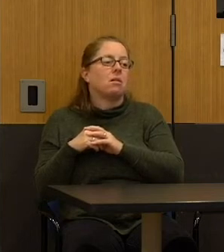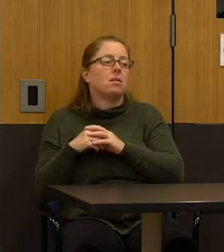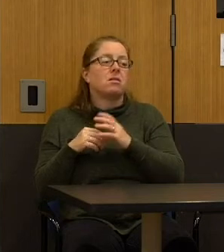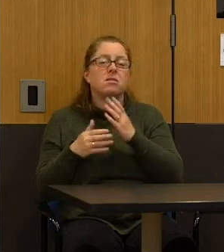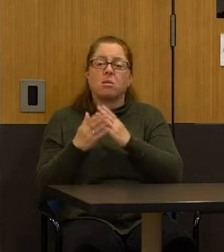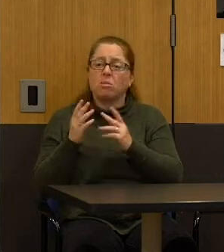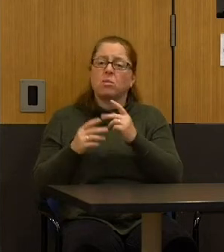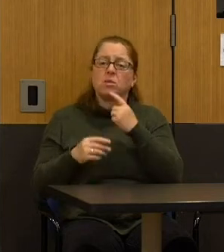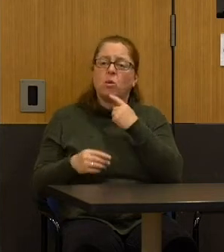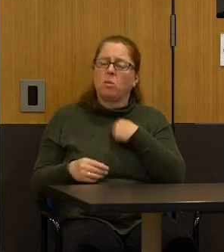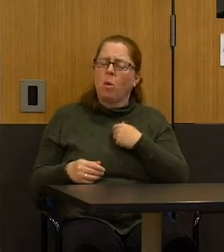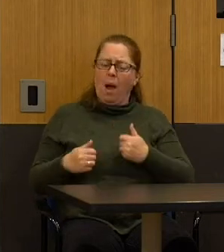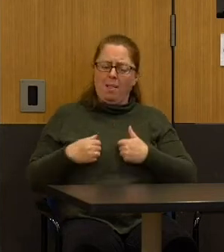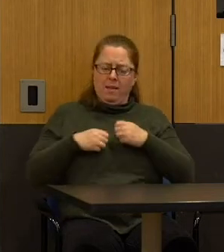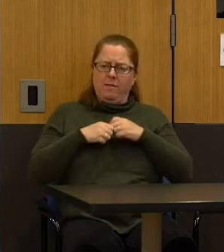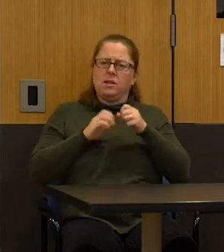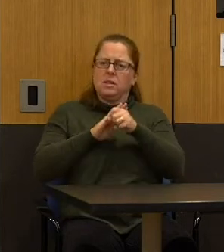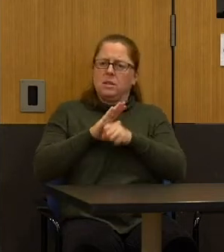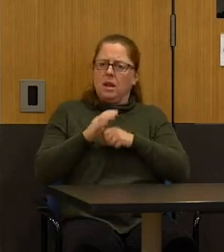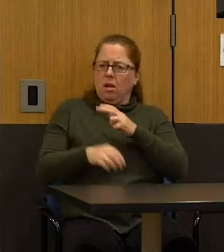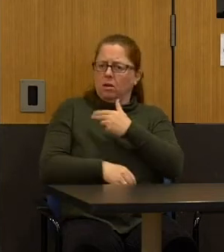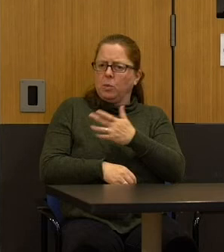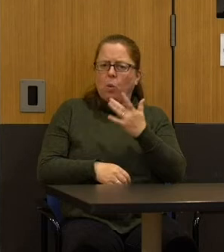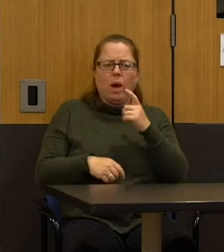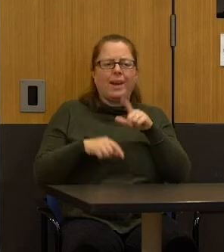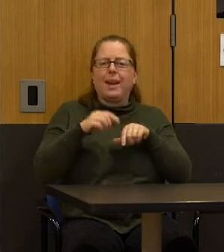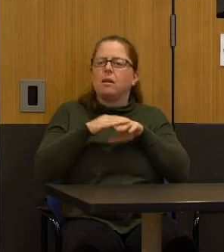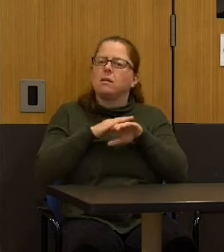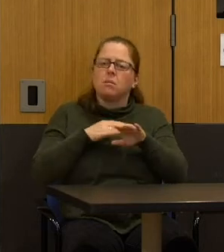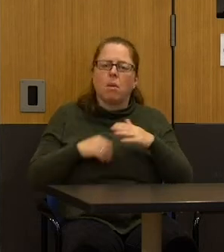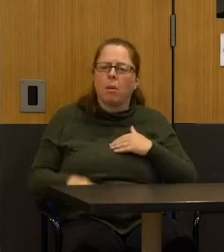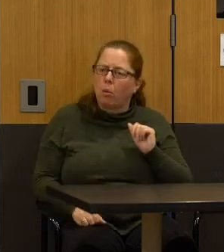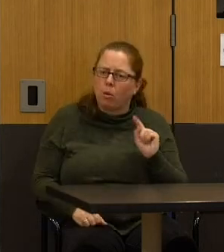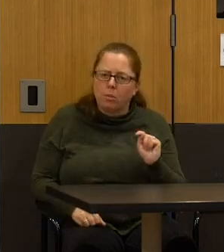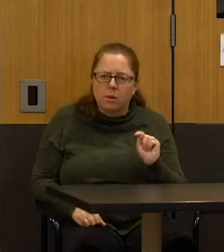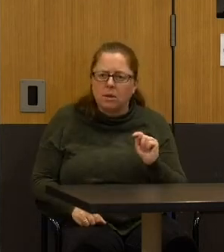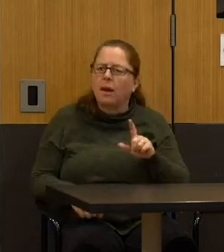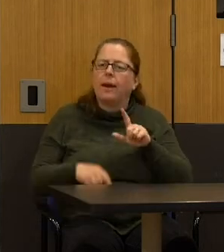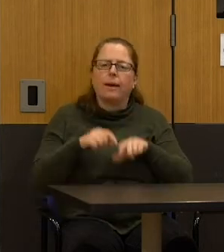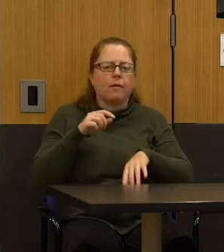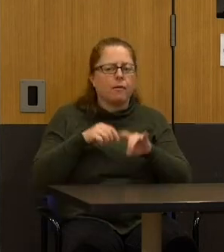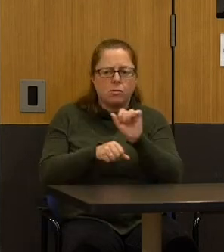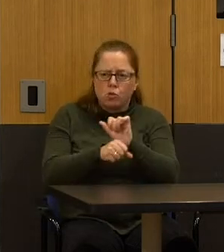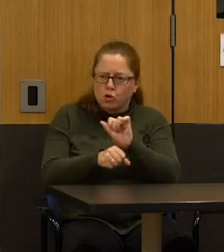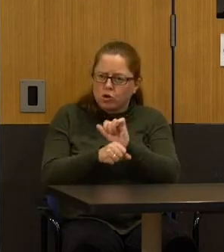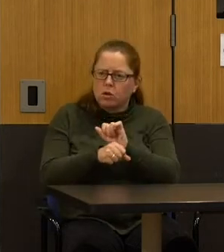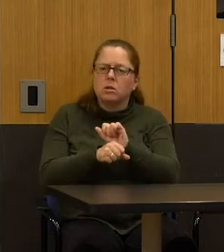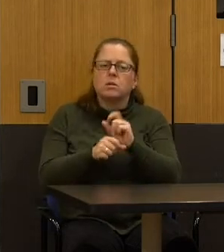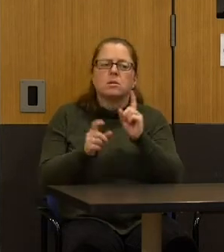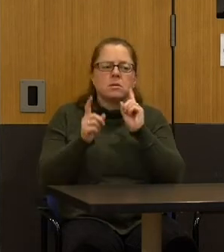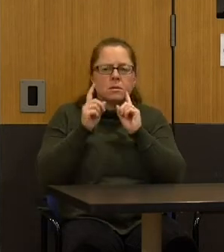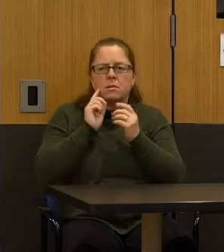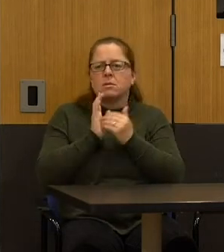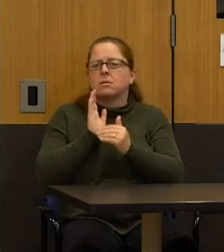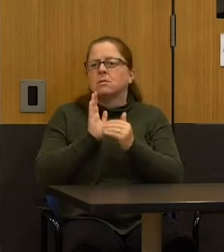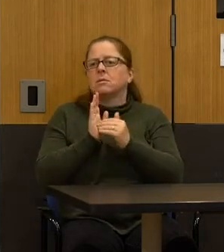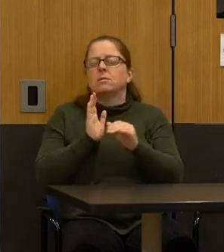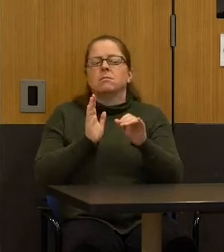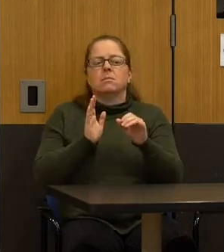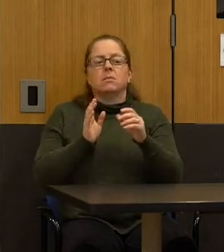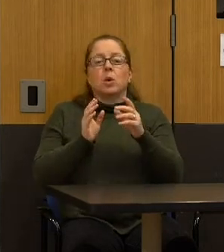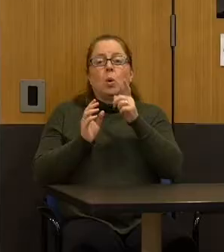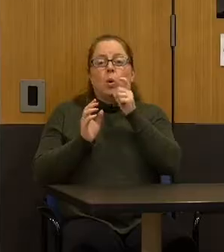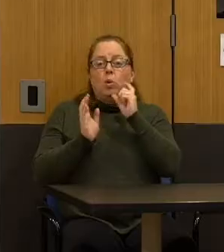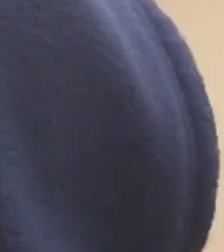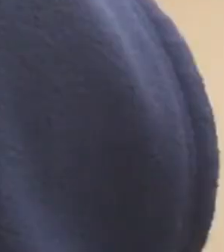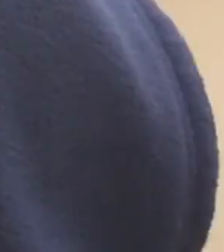hospital because they could no longer get into their apartments, or they couldn't find work, so on and so on and so on. And of course, those who were most evident to me